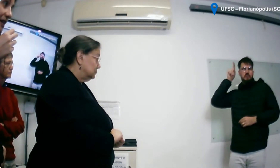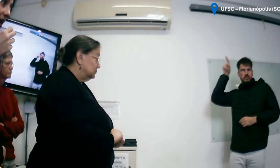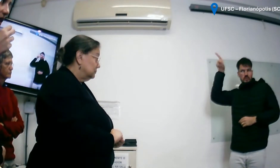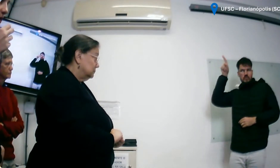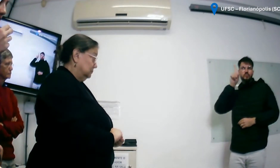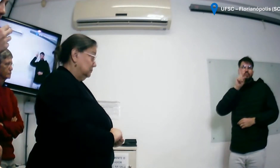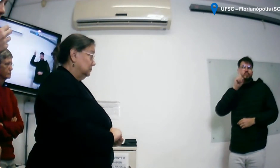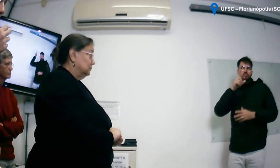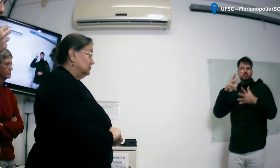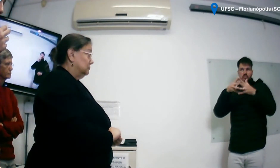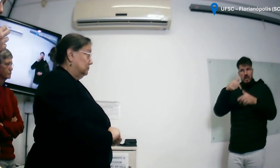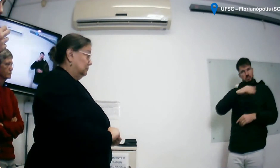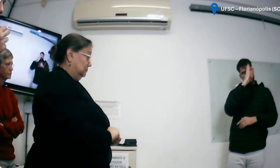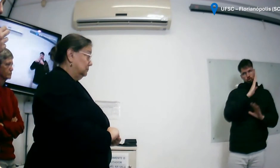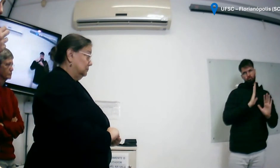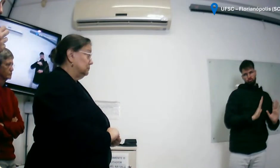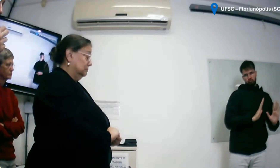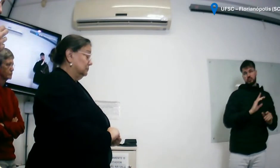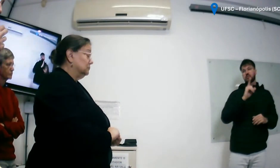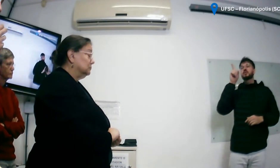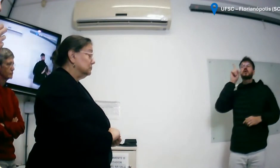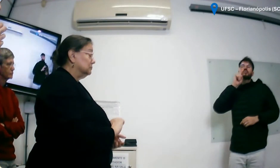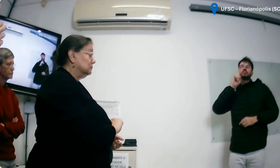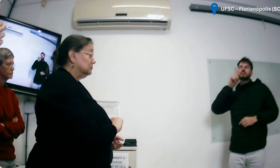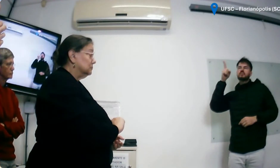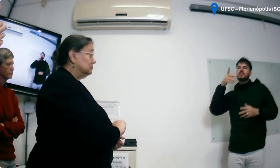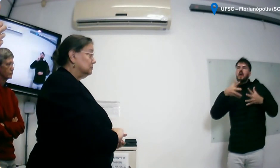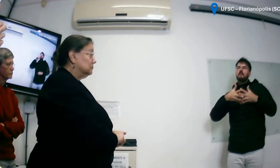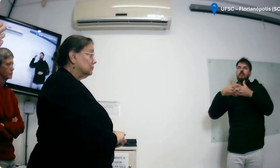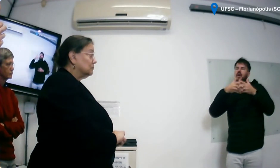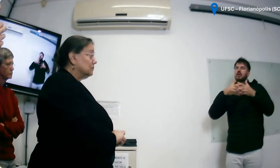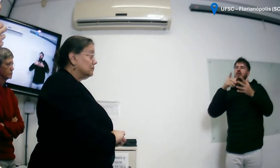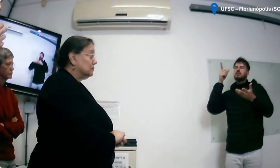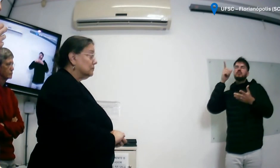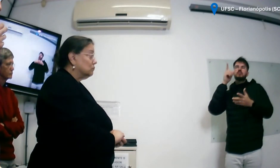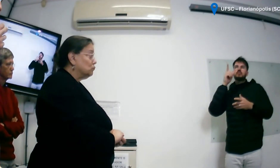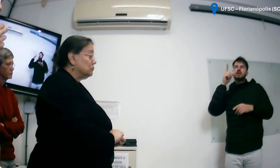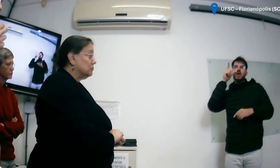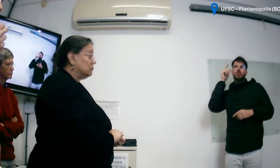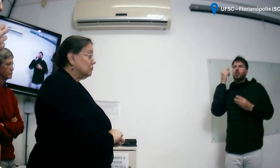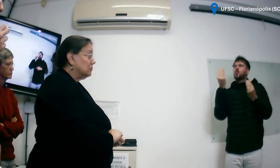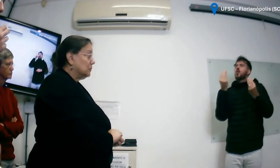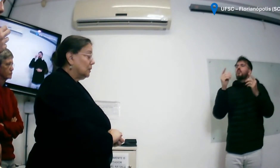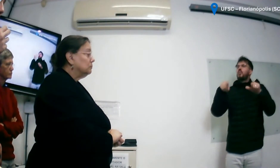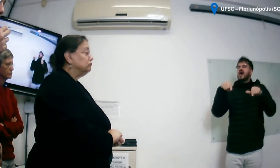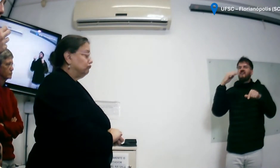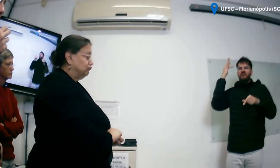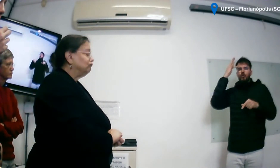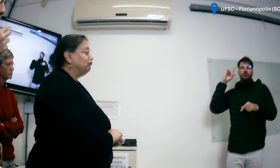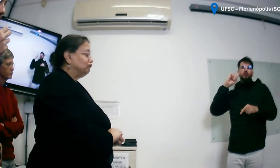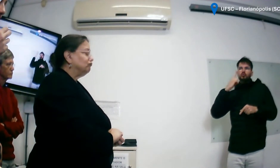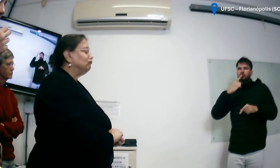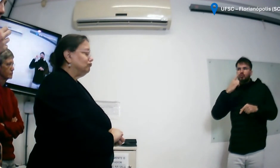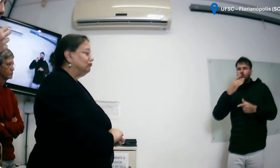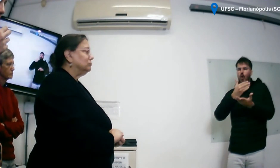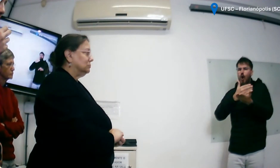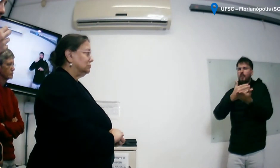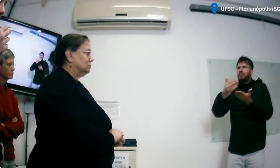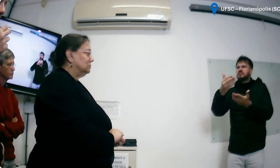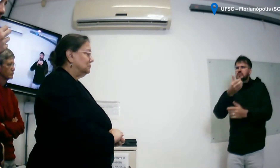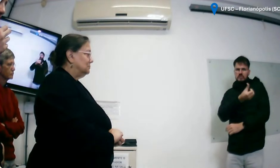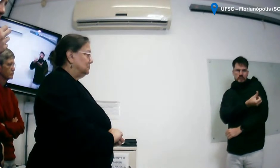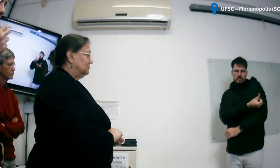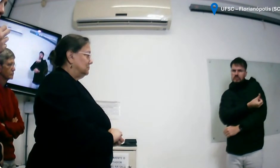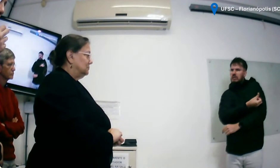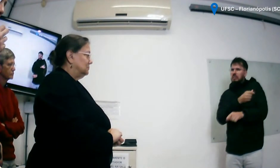at Gallaudet, there at the US. So how does it work in America? For example, do you have